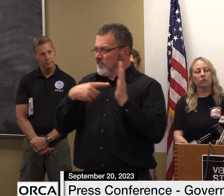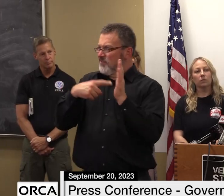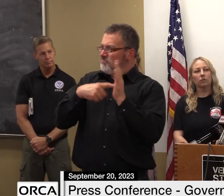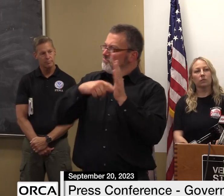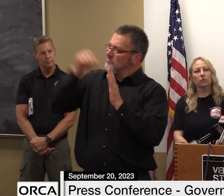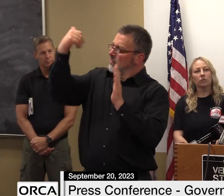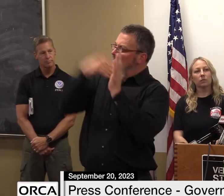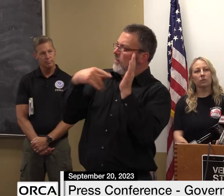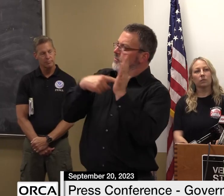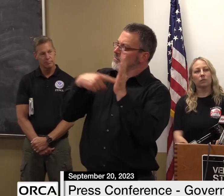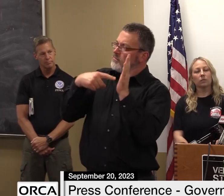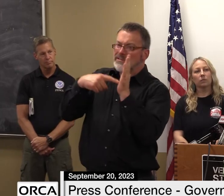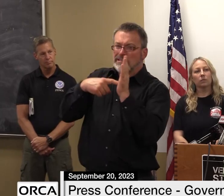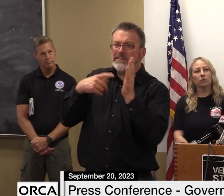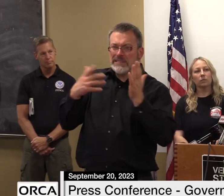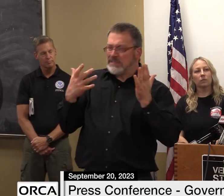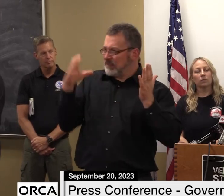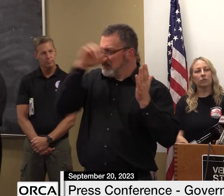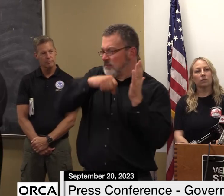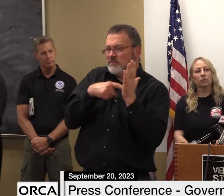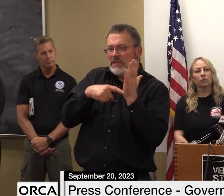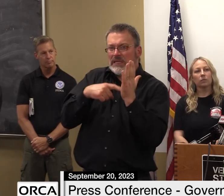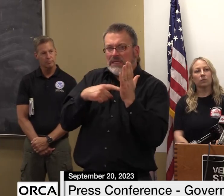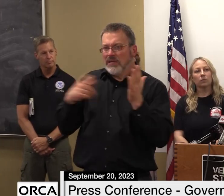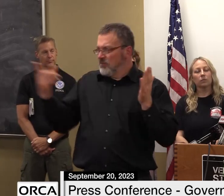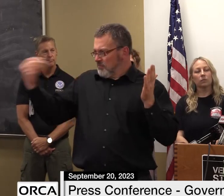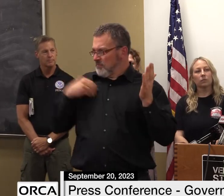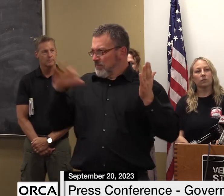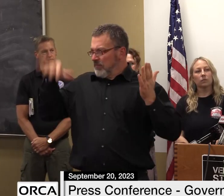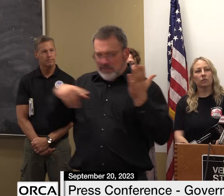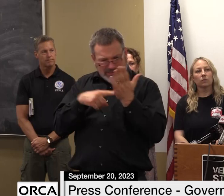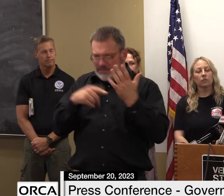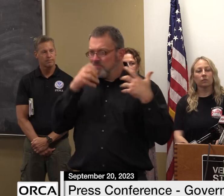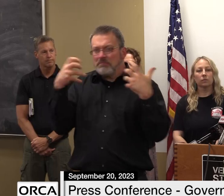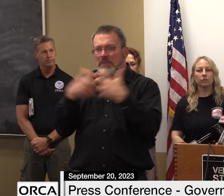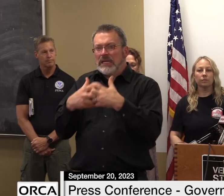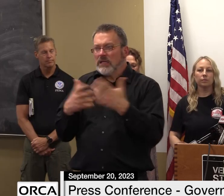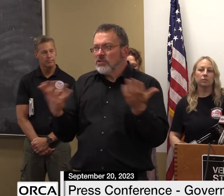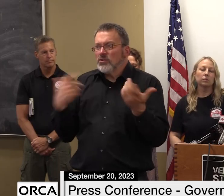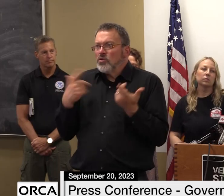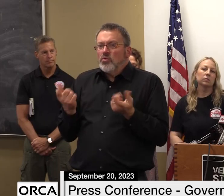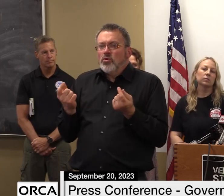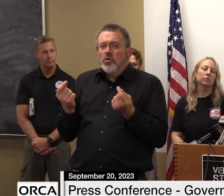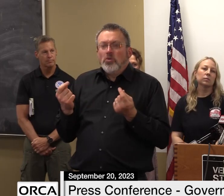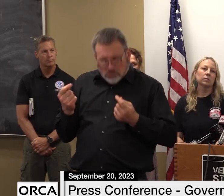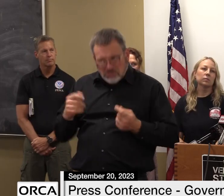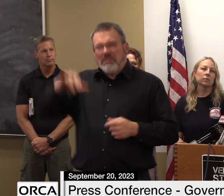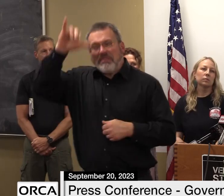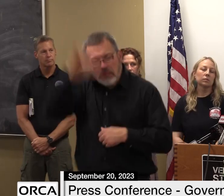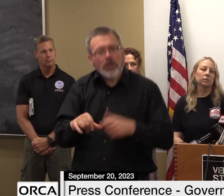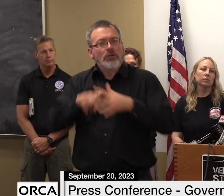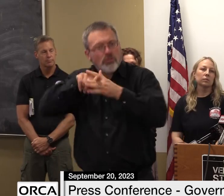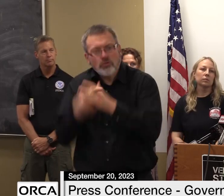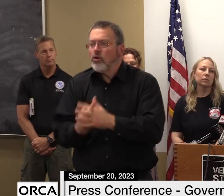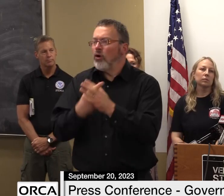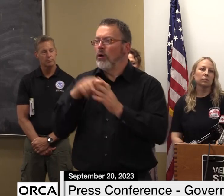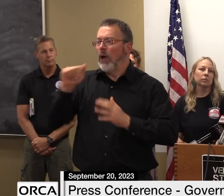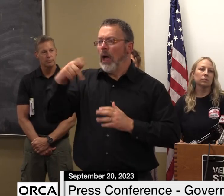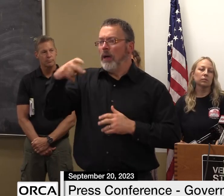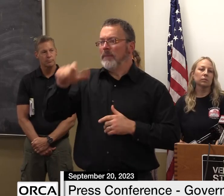this much, my estimates are for this much, I have a document to show it, and through that appeal process may be awarded the